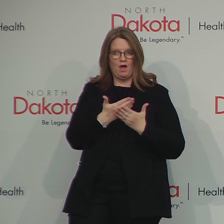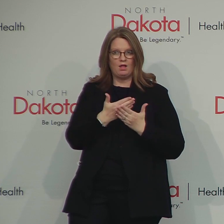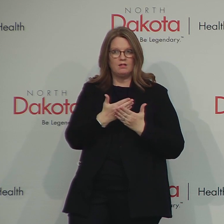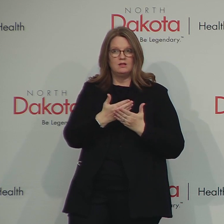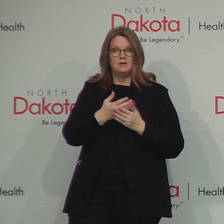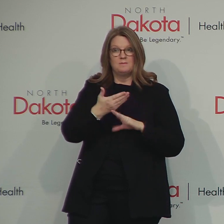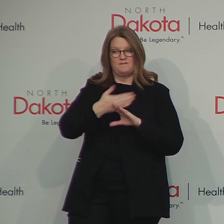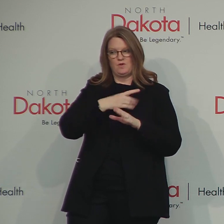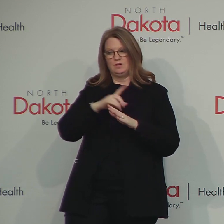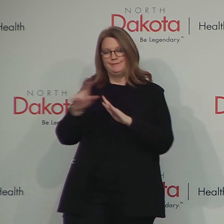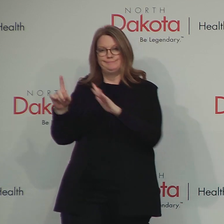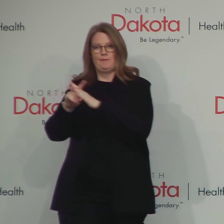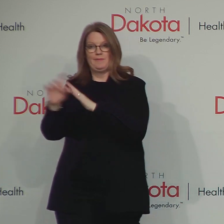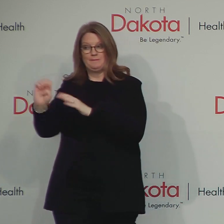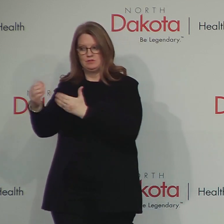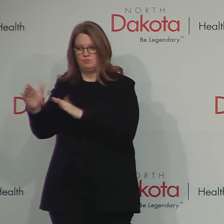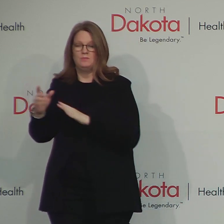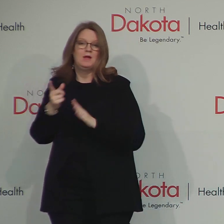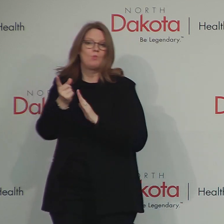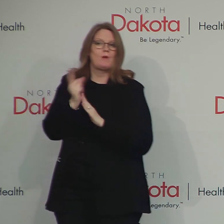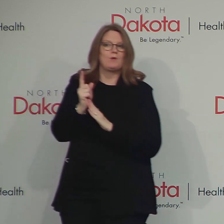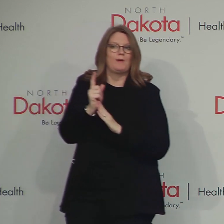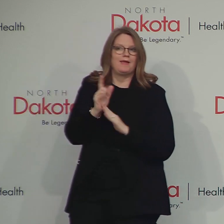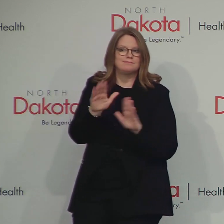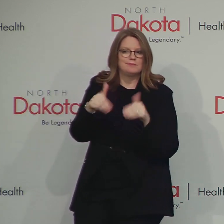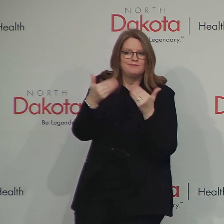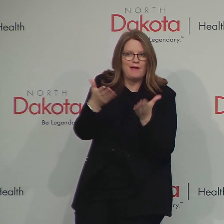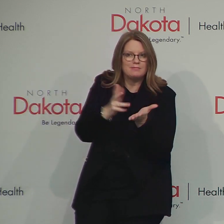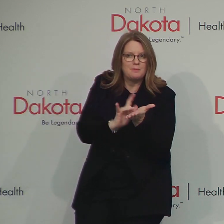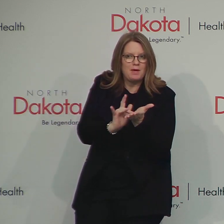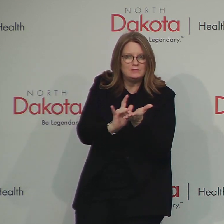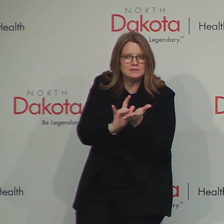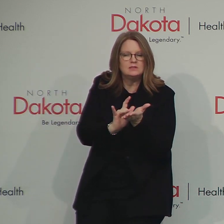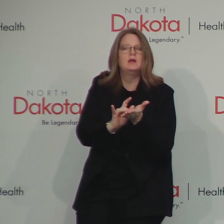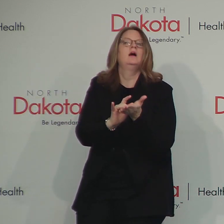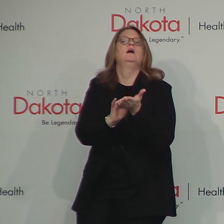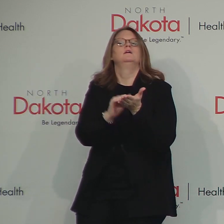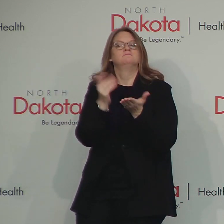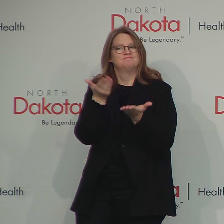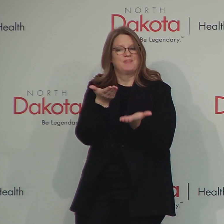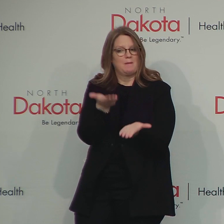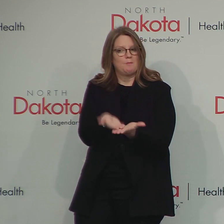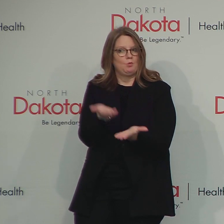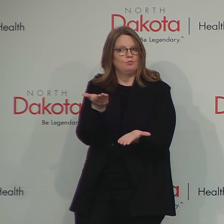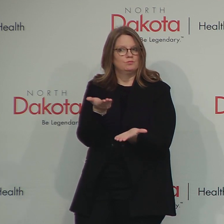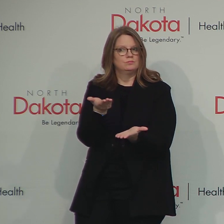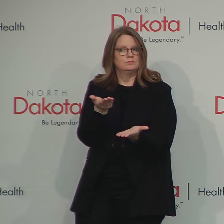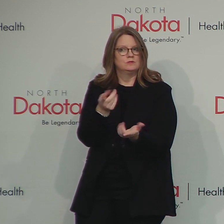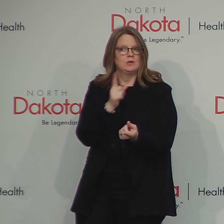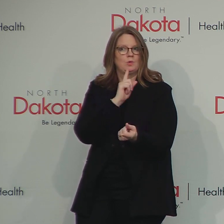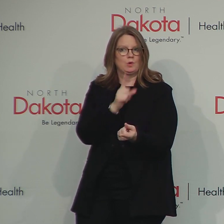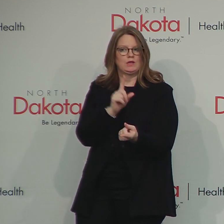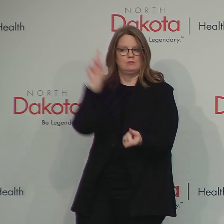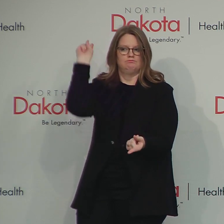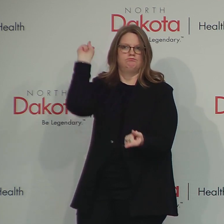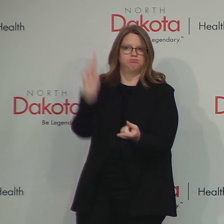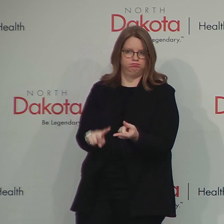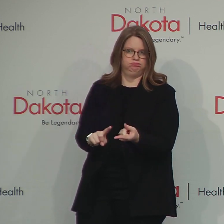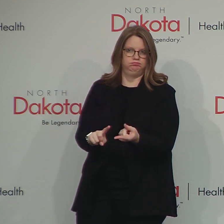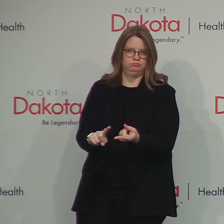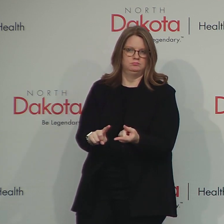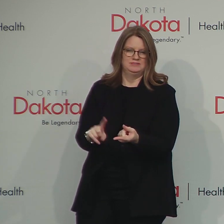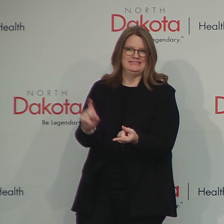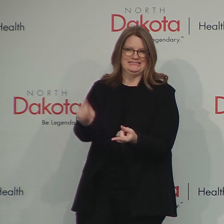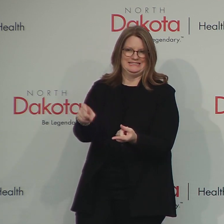the emergency room, when they're administered early on, these effective therapeutic options have been proven to dramatically reduce the need